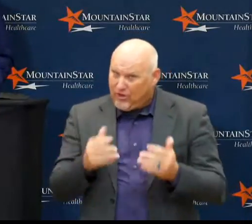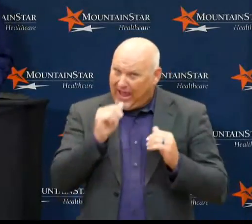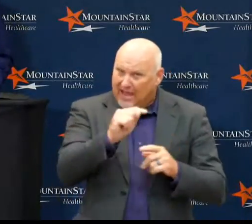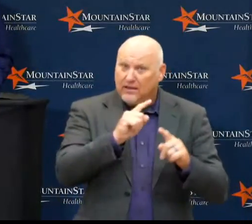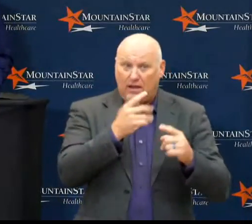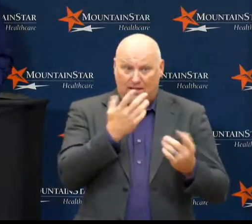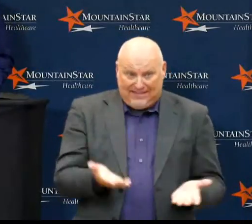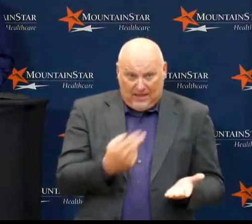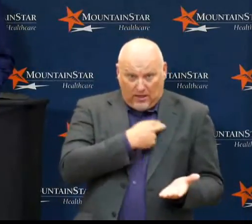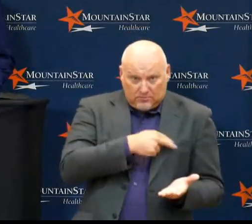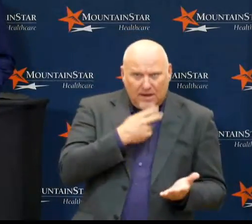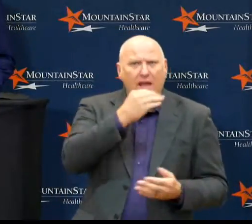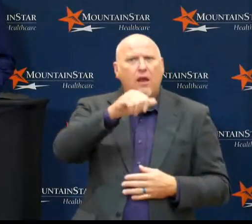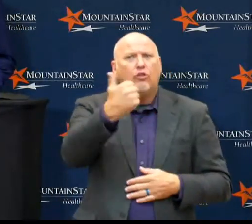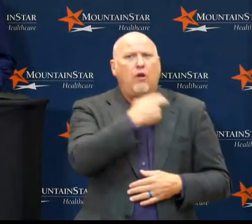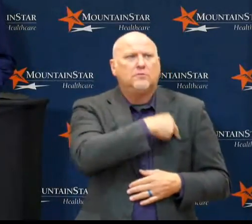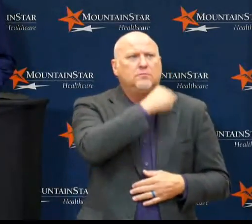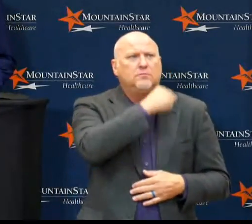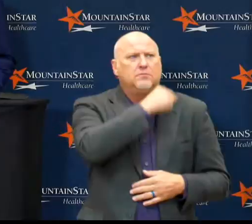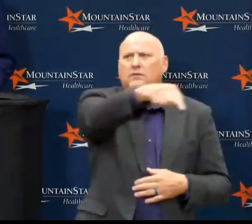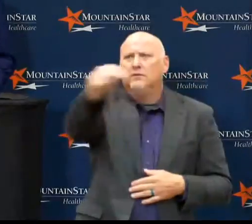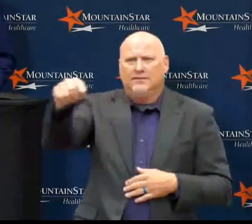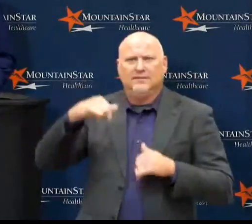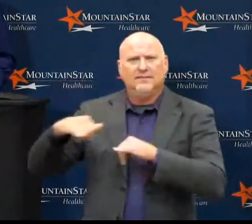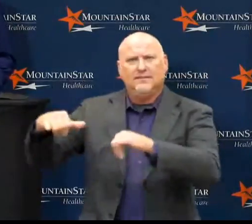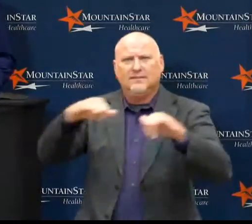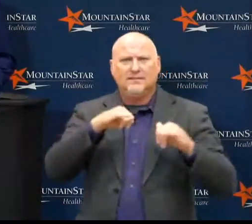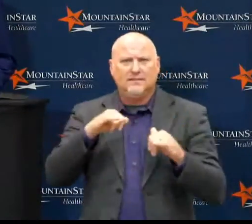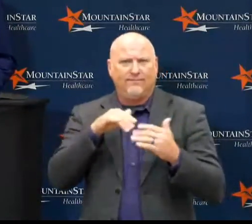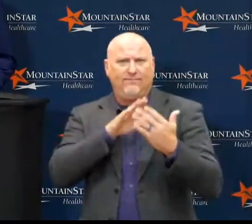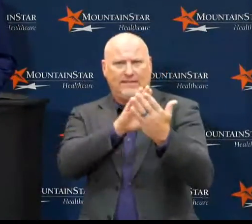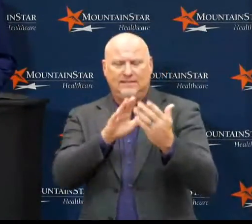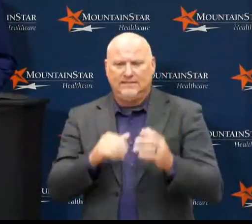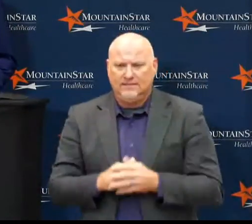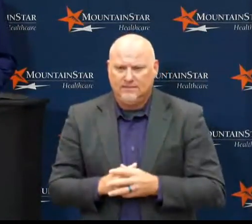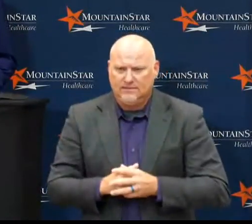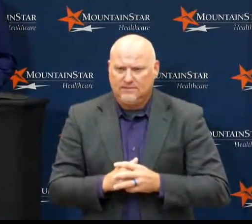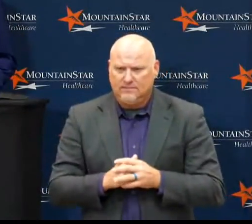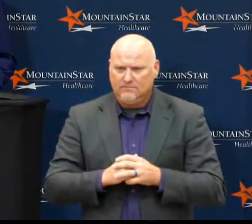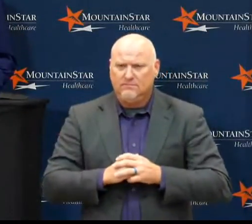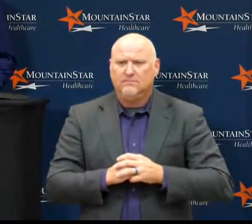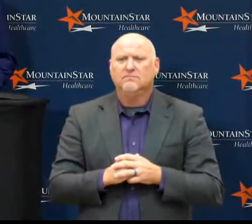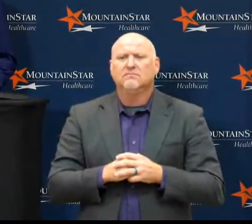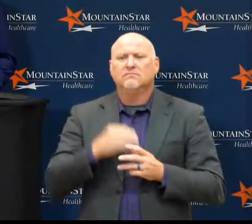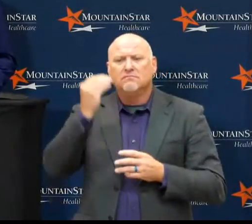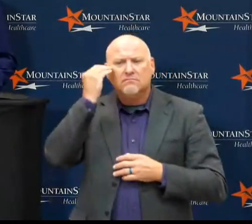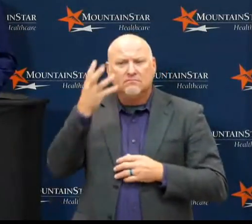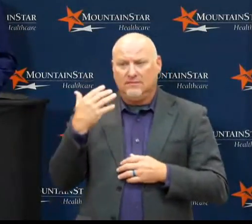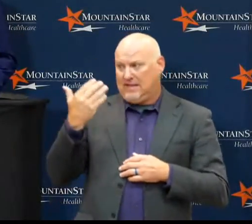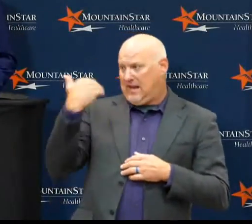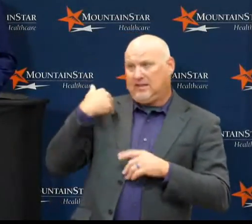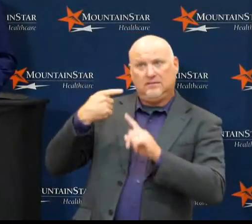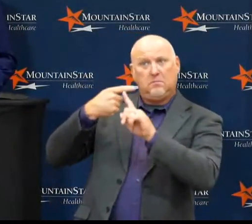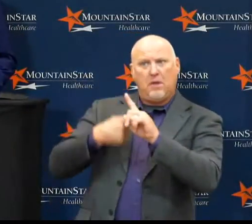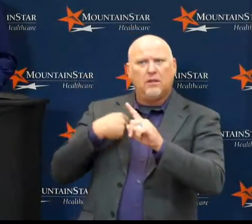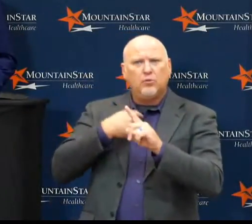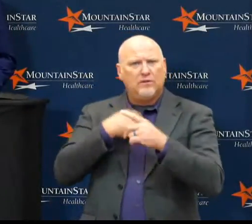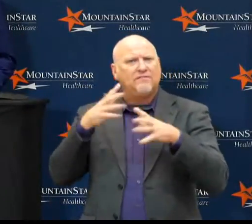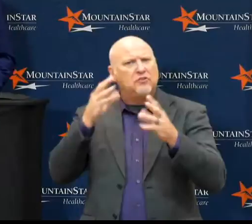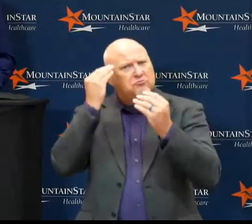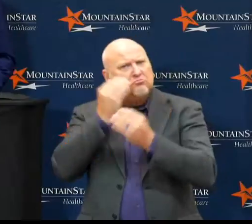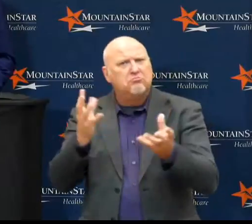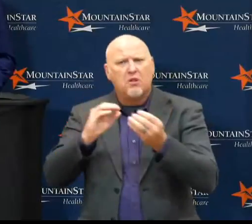models were predicting upwards of 1,200 new COVID cases per day. Unfortunately, we are seeing those predictions